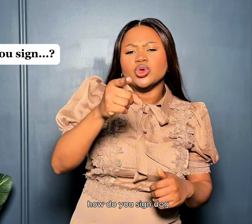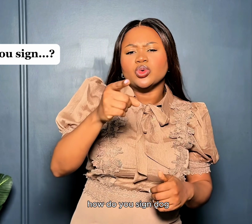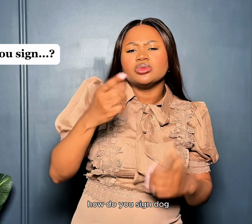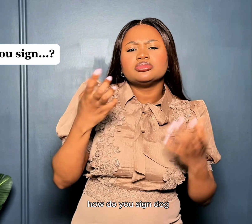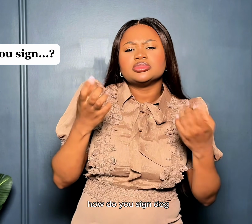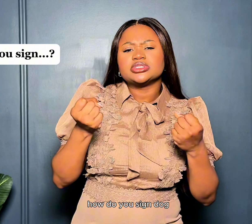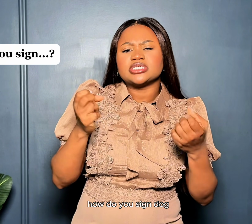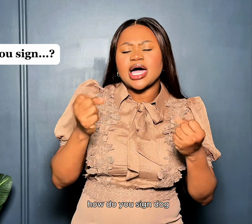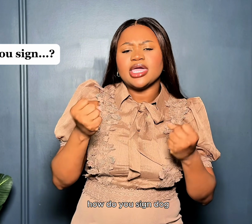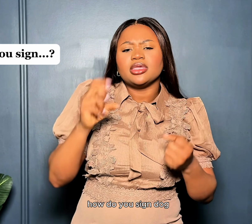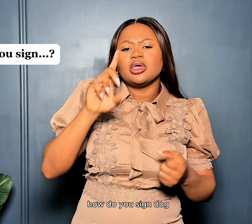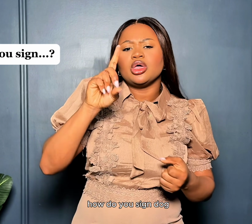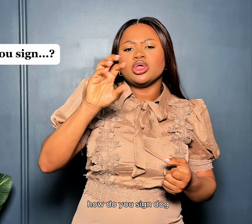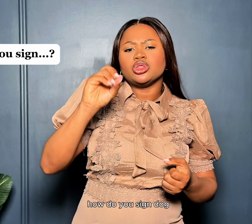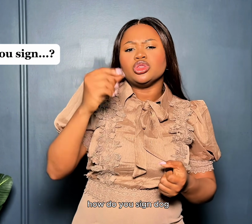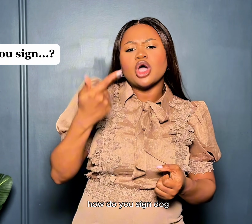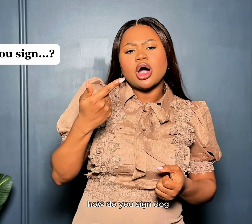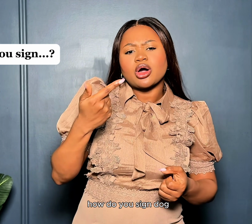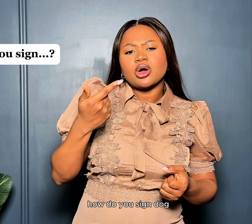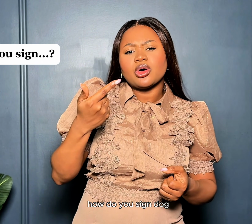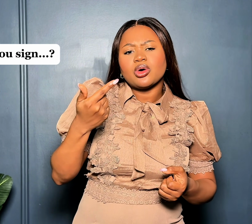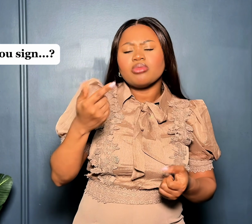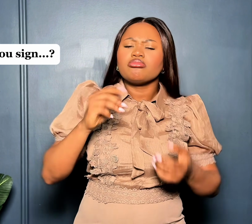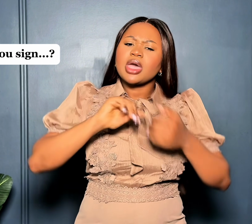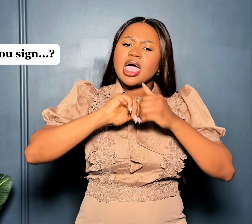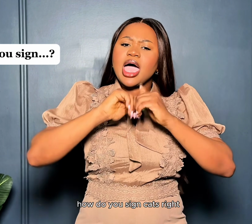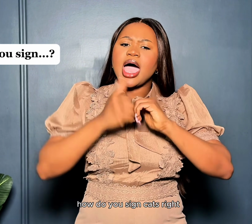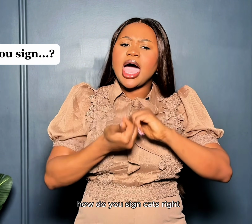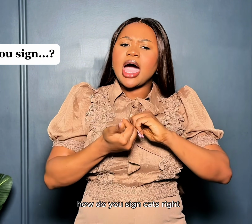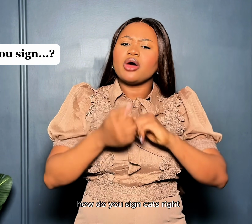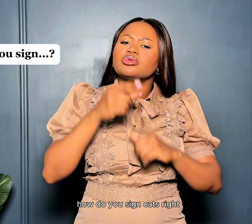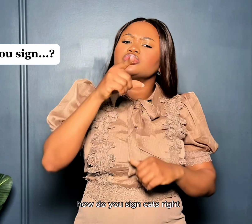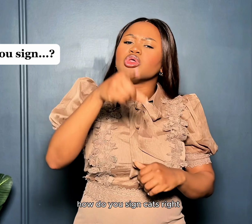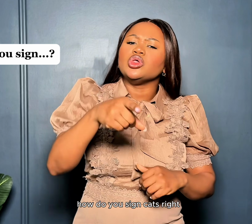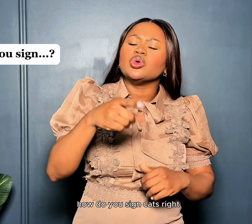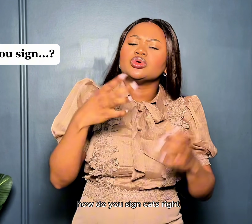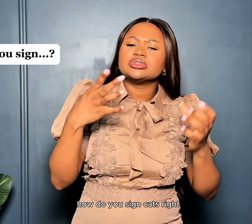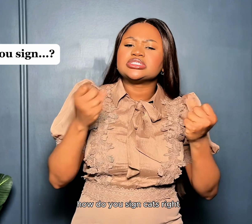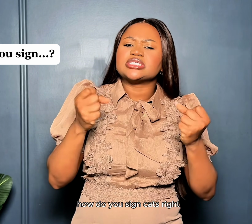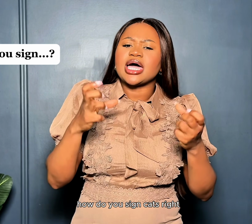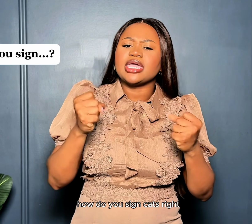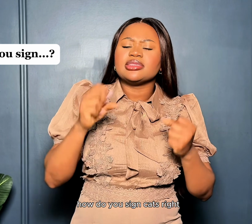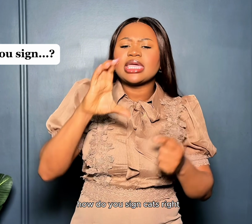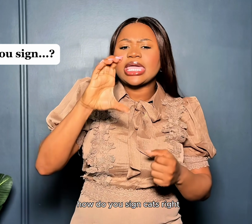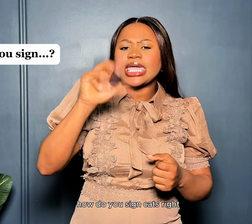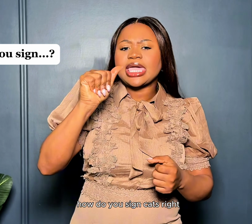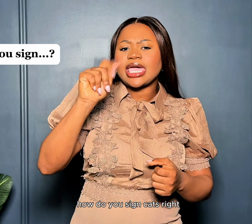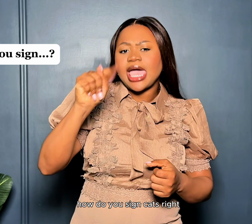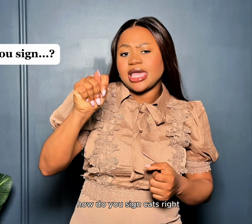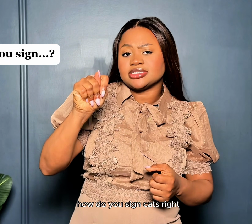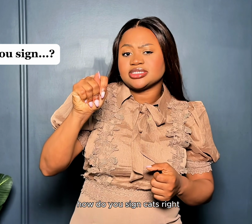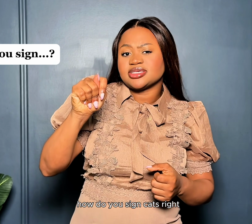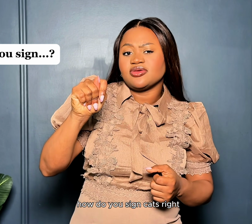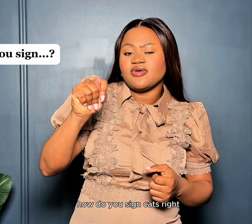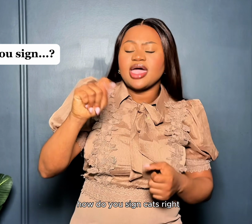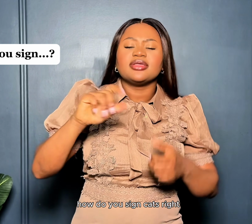you sign dog? How do you sign cat, right?